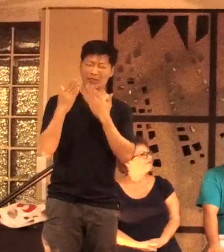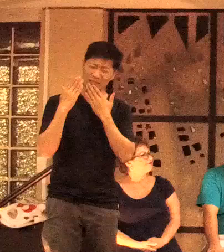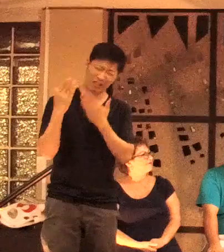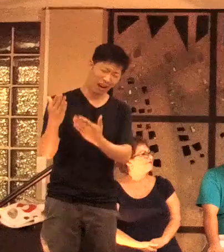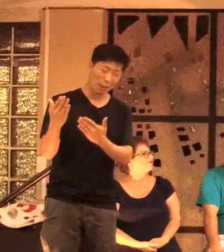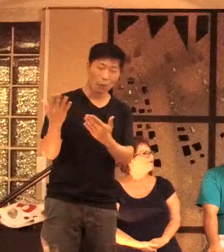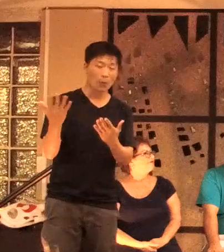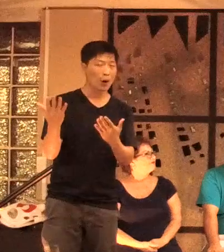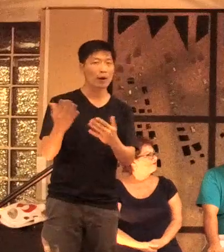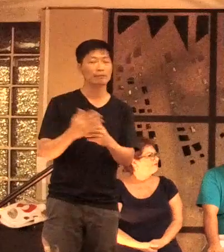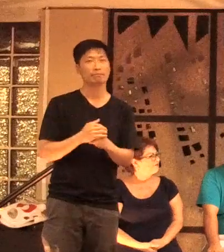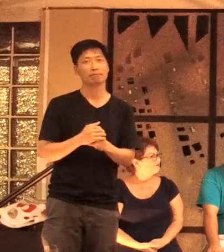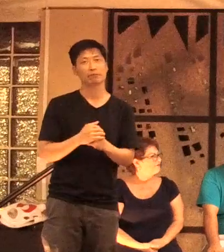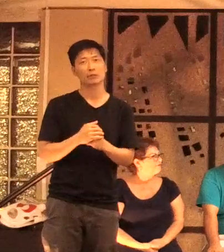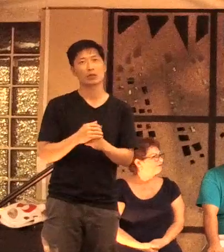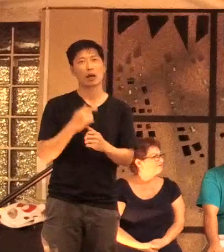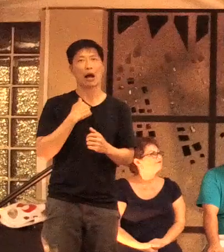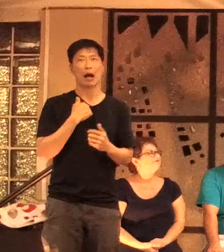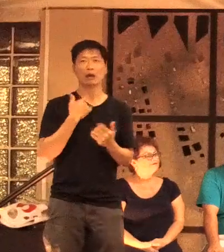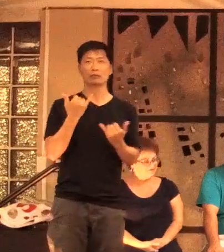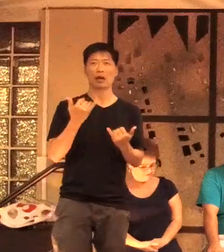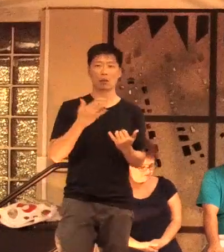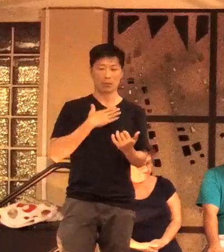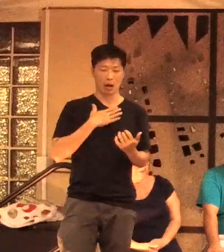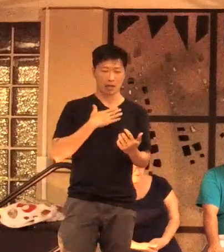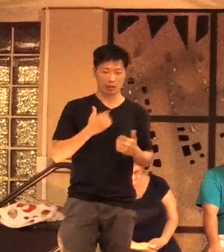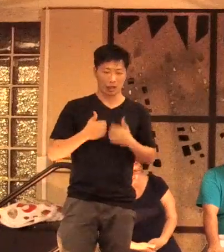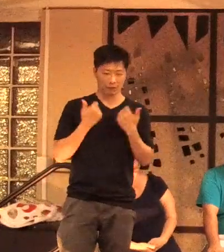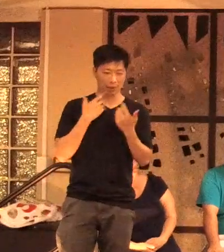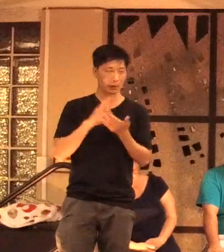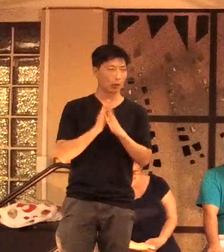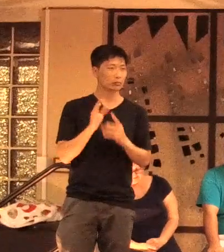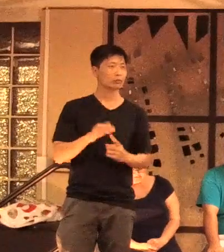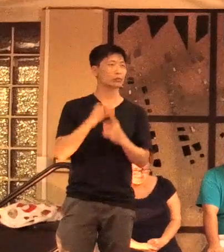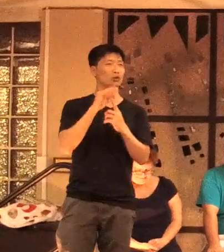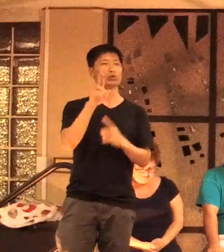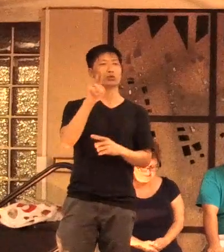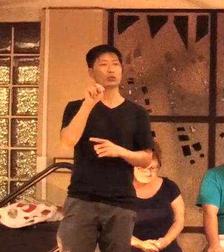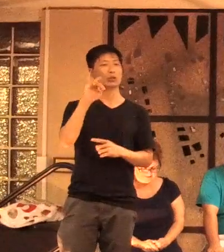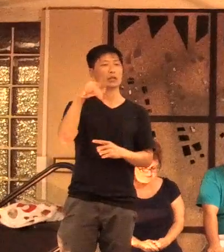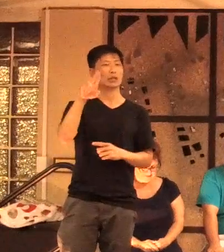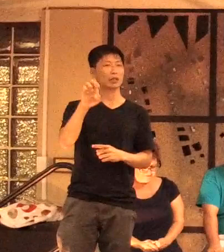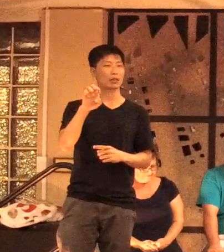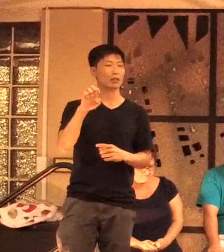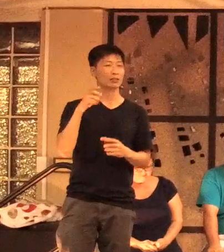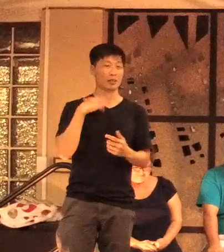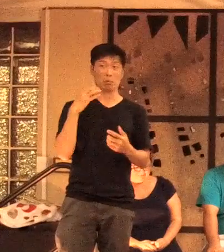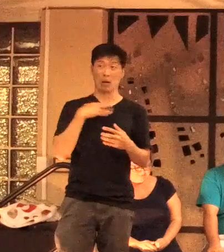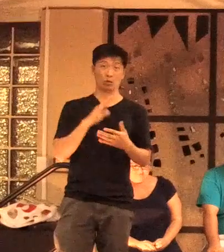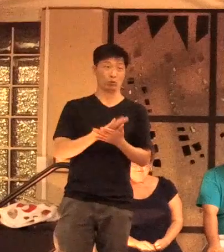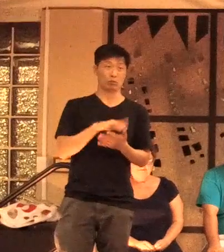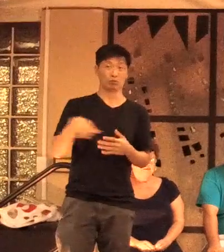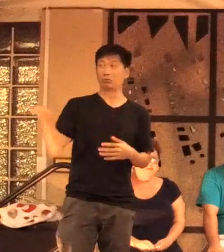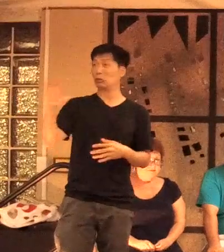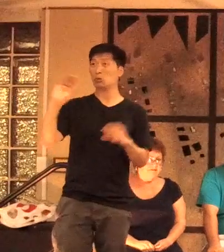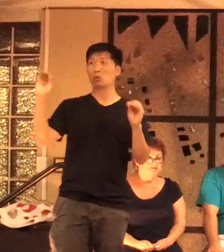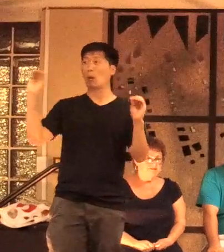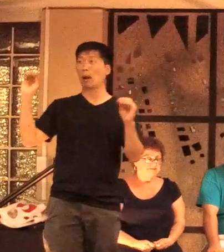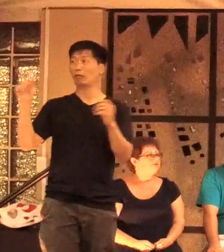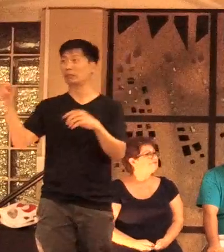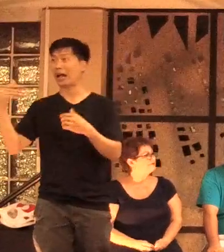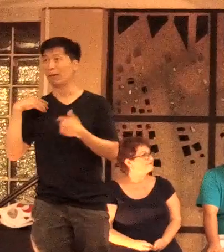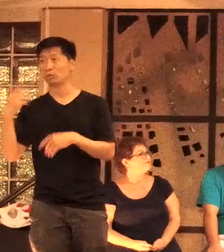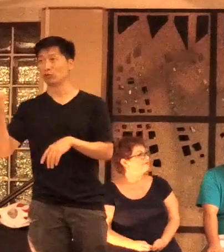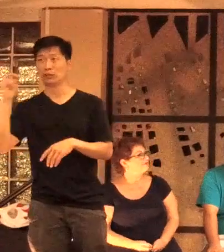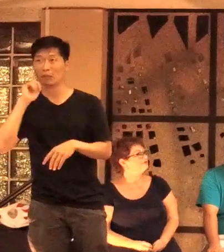that I'm unique in my own way, you know. In my school, there's no one else who has two deaf parents. Well,